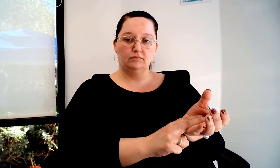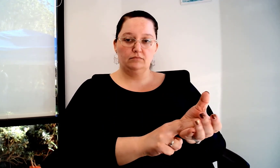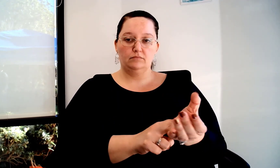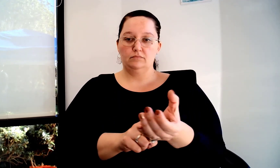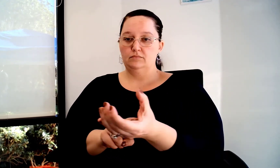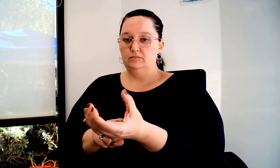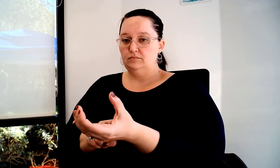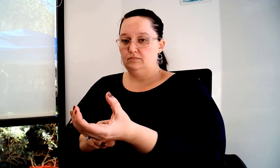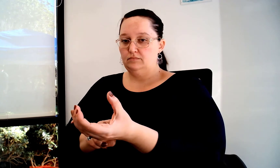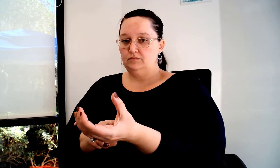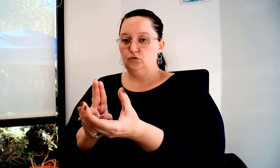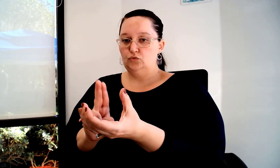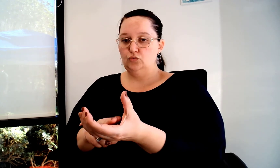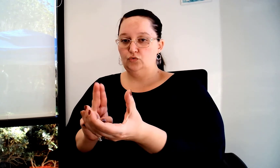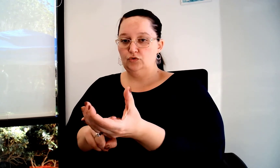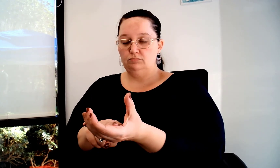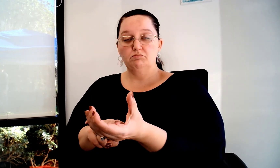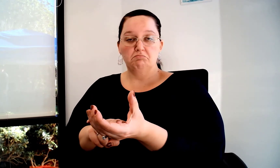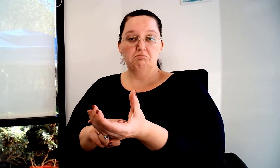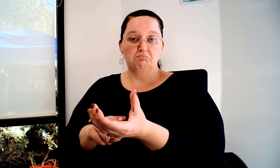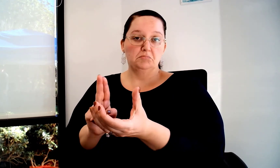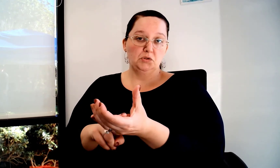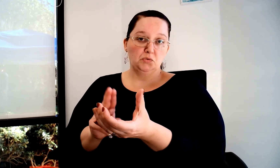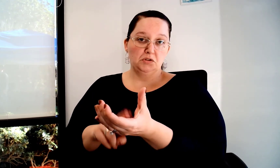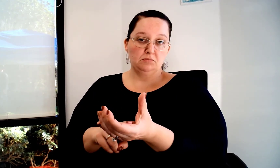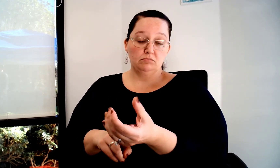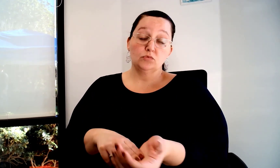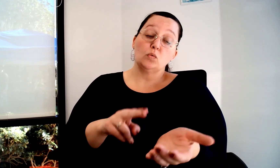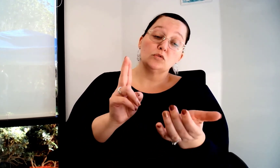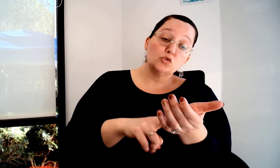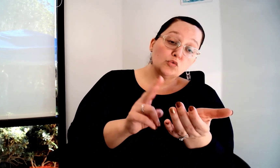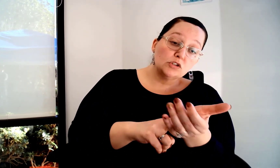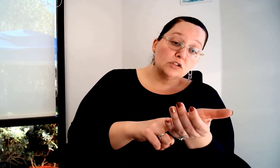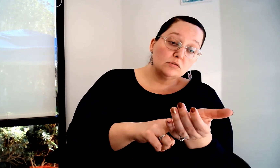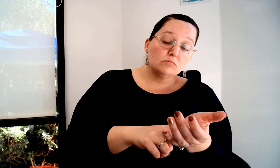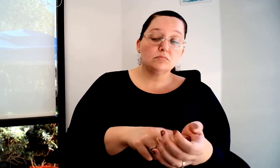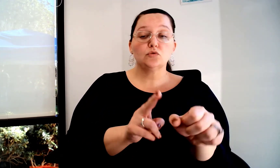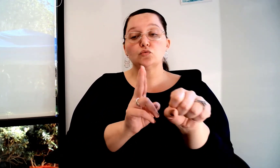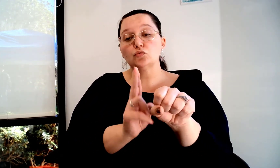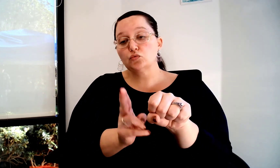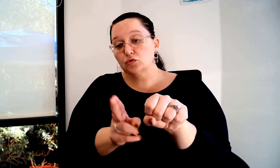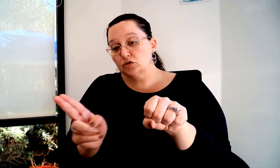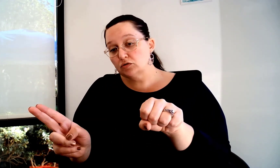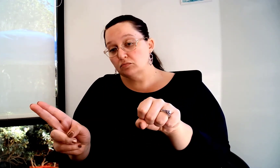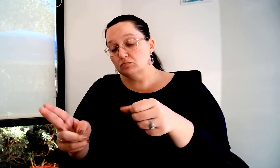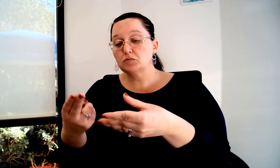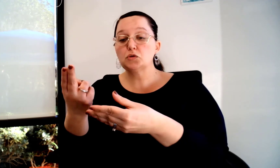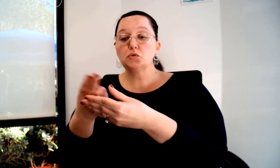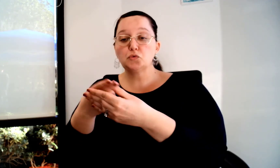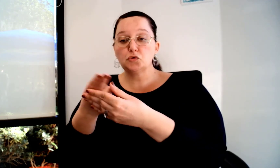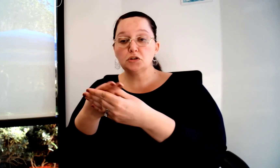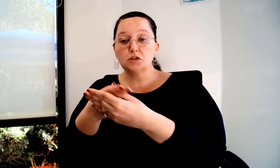Don't have a flat open B. Make it more of a C or a bent open B. Sushi, sushi, or